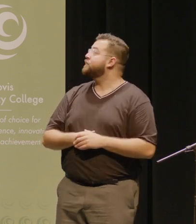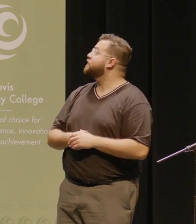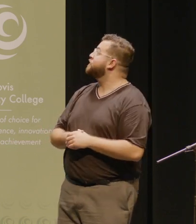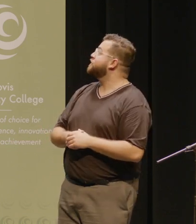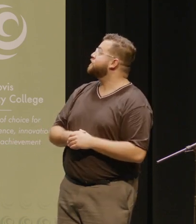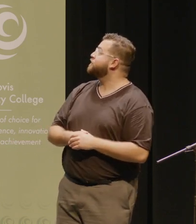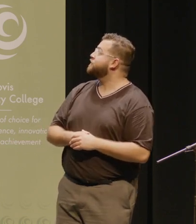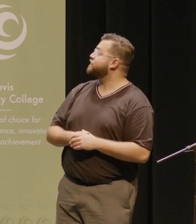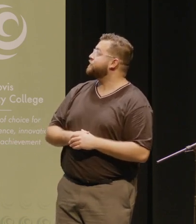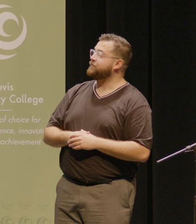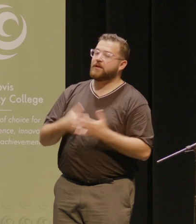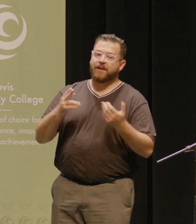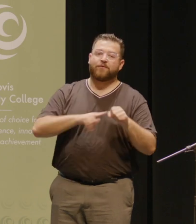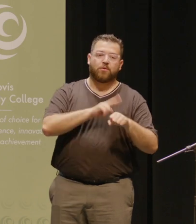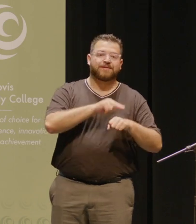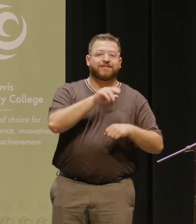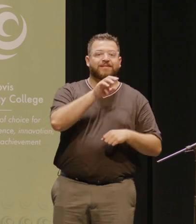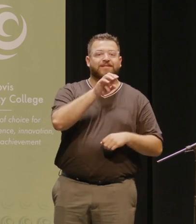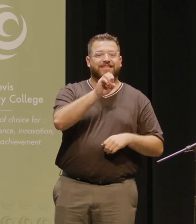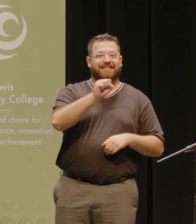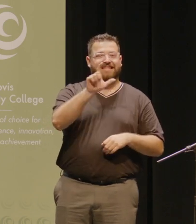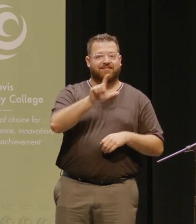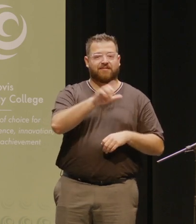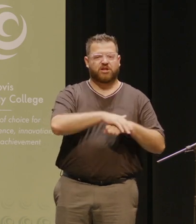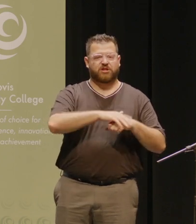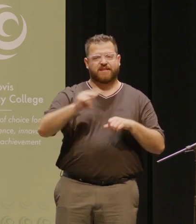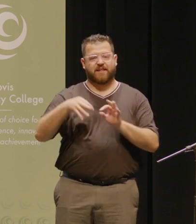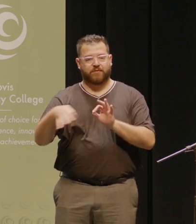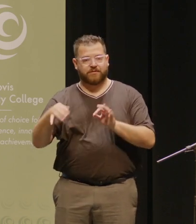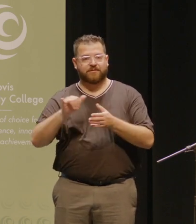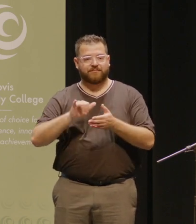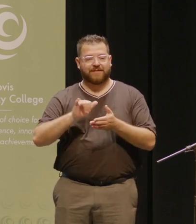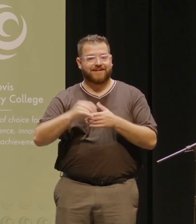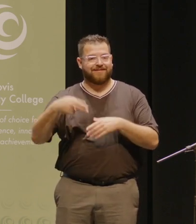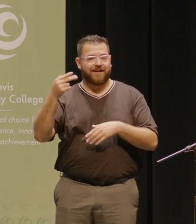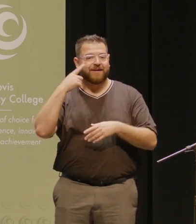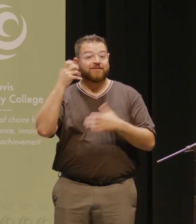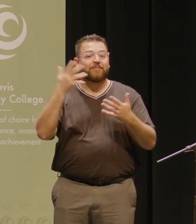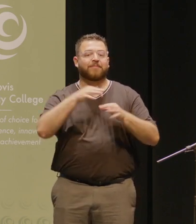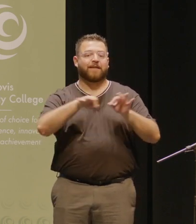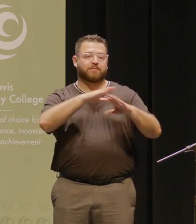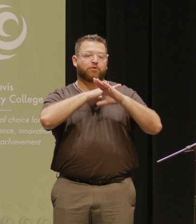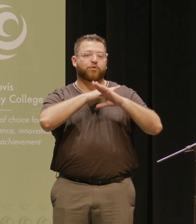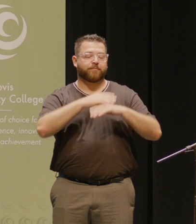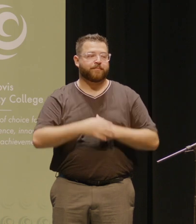And of course, ESL is one of them, 69%, because they have the language barrier.